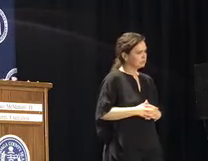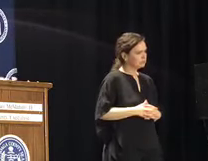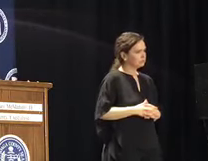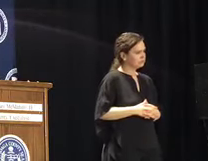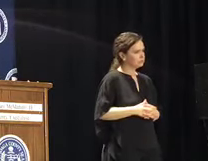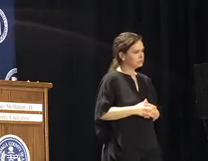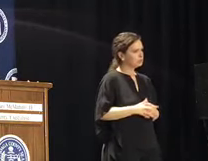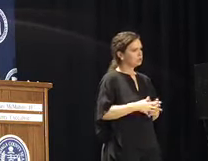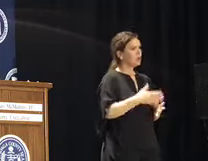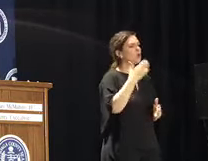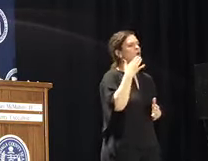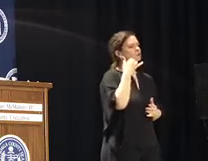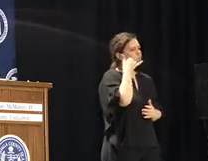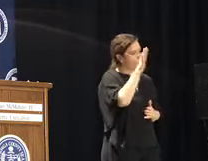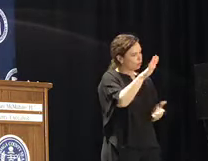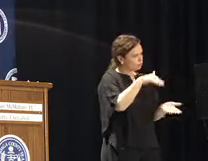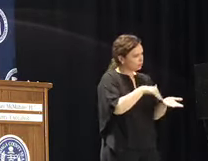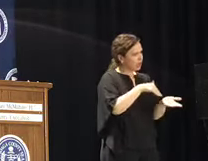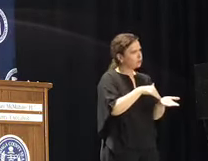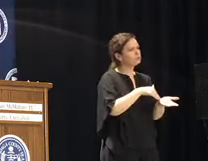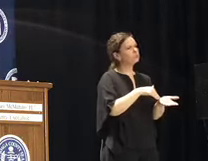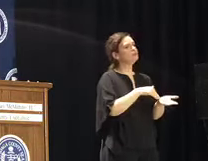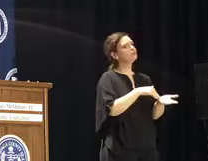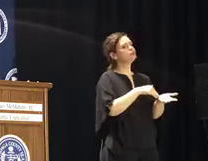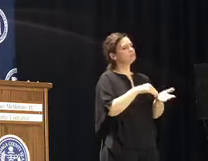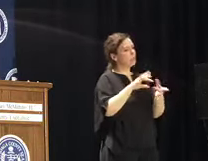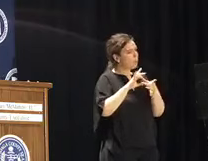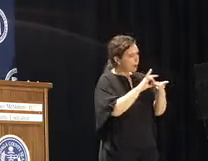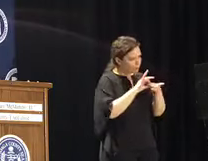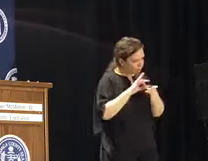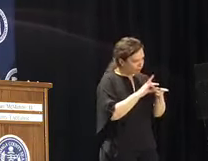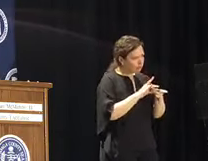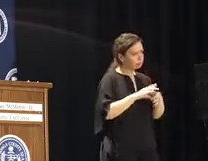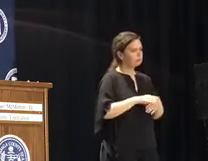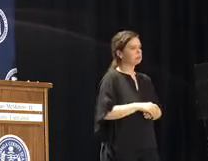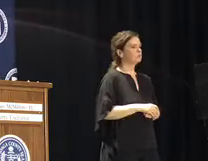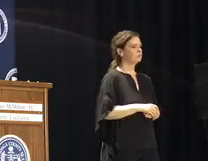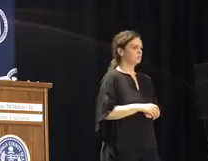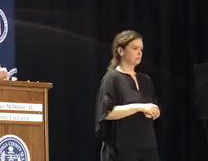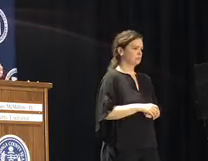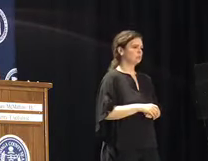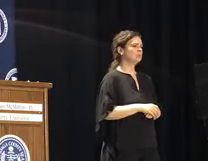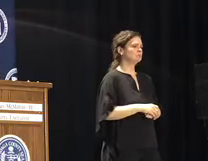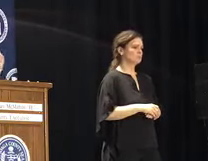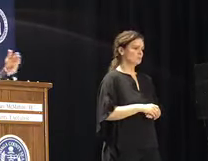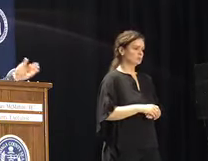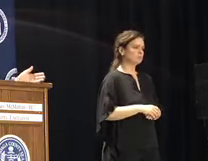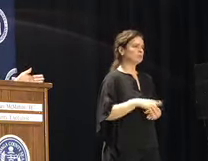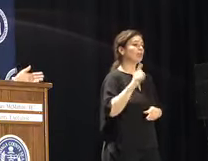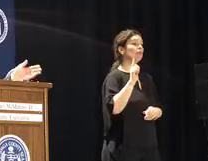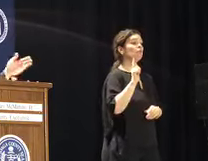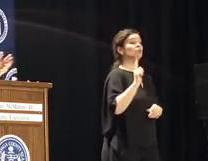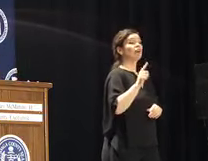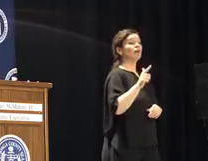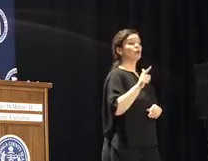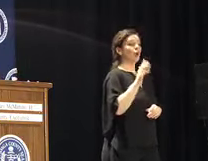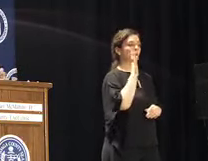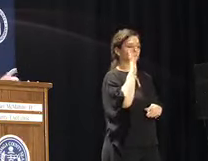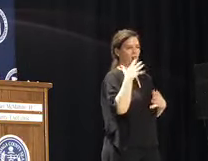positive better, and we'll be able to get them and update those, how many people have recovered, but also we're going to have people coming out